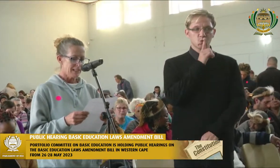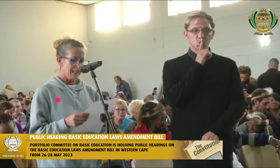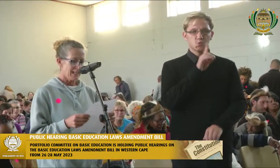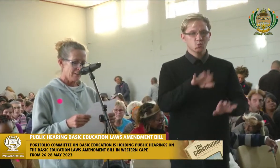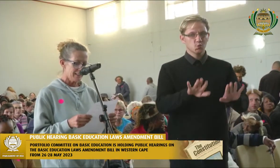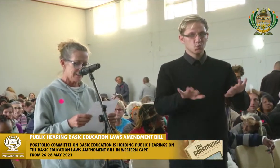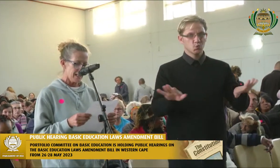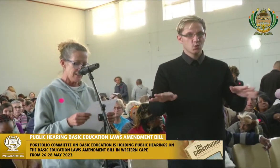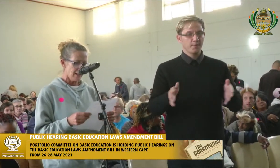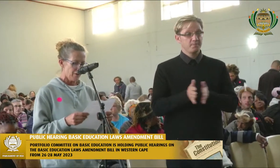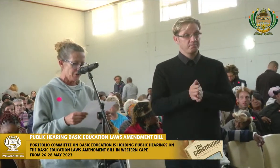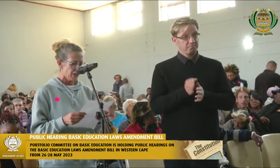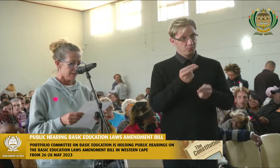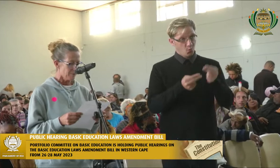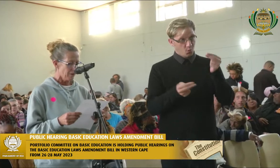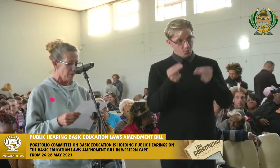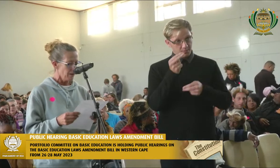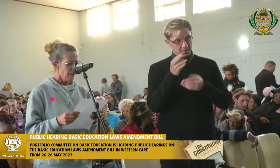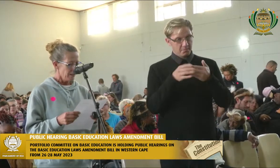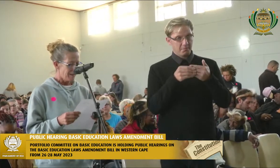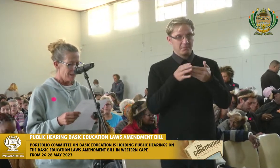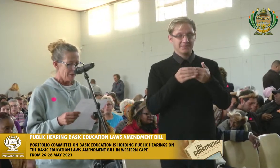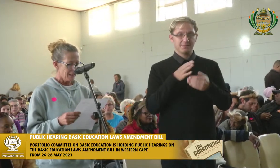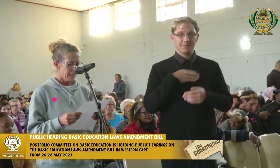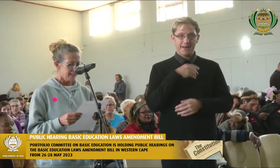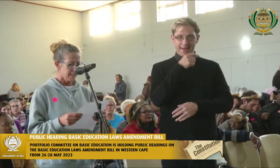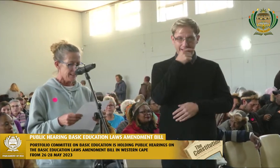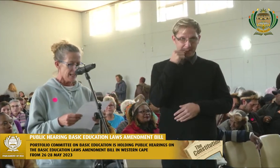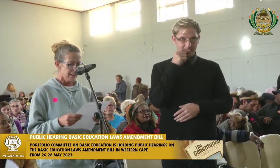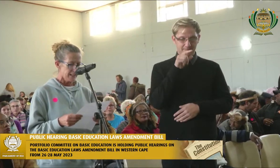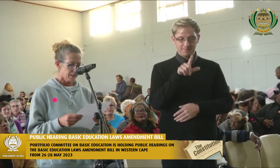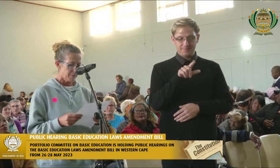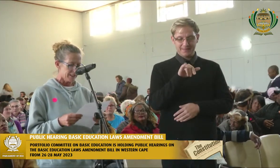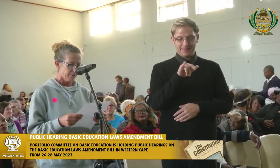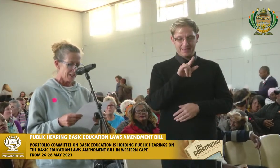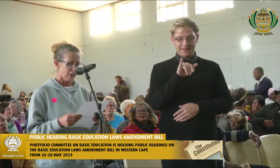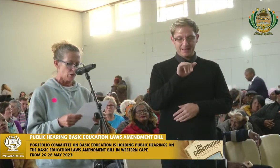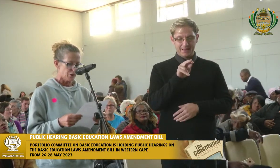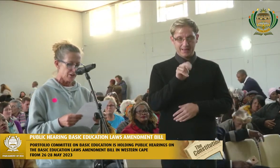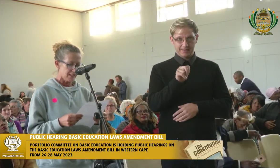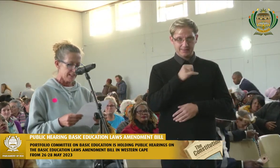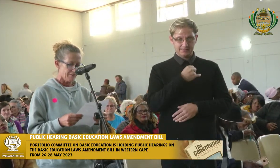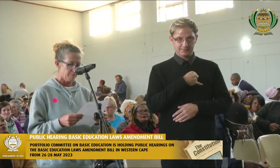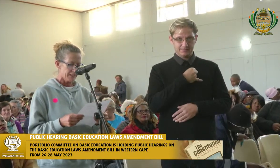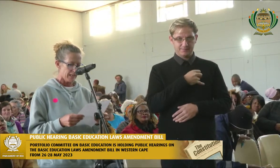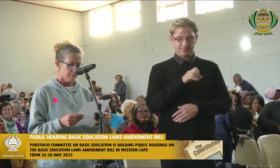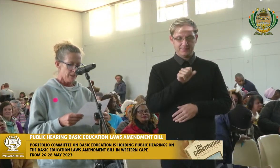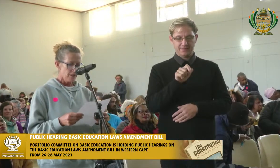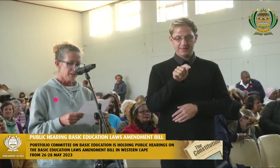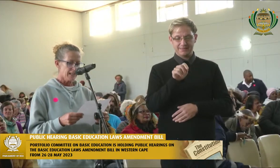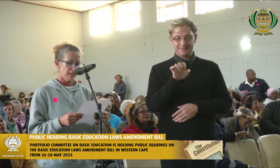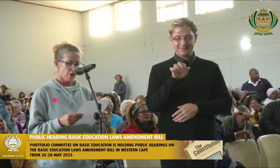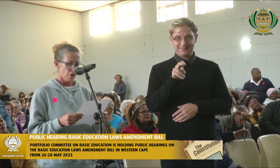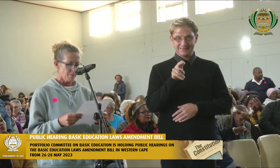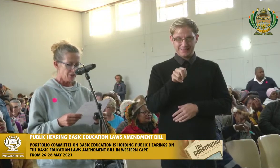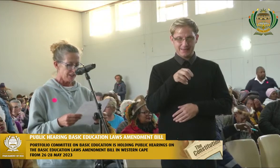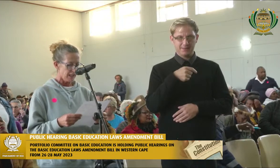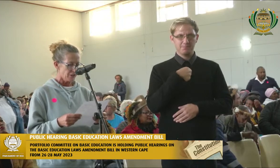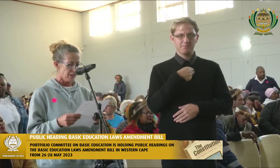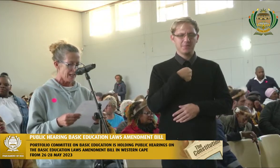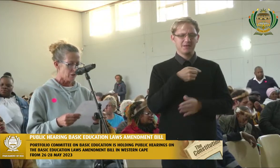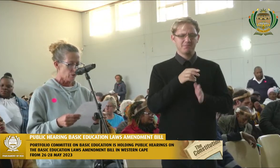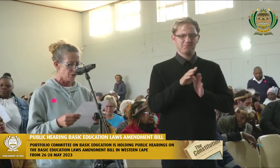My name is Lillian Lestain and I reject the Bella Bill in its entirety, and specifically Clause 37 pertaining